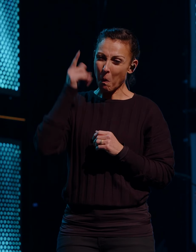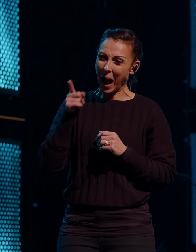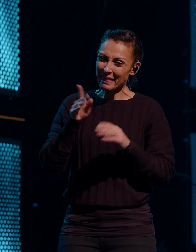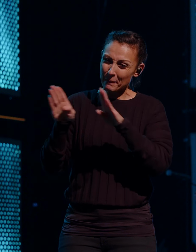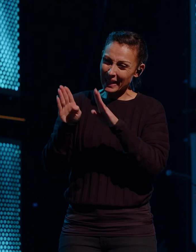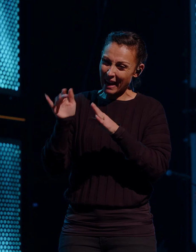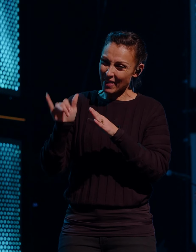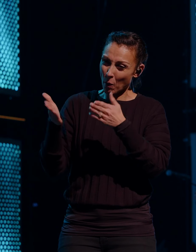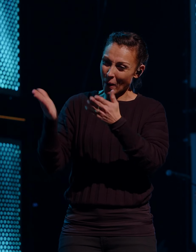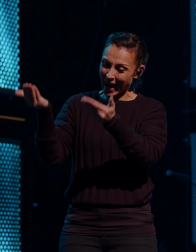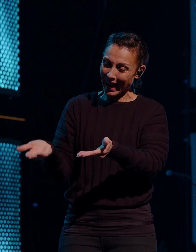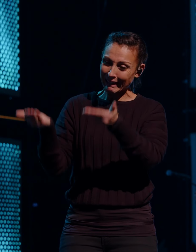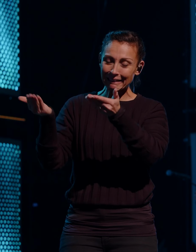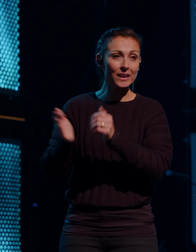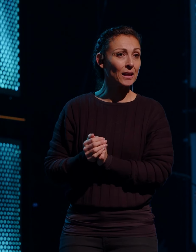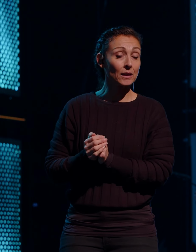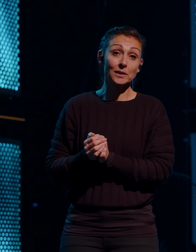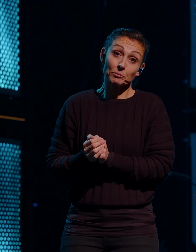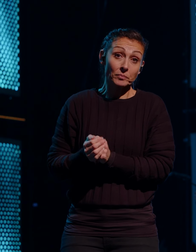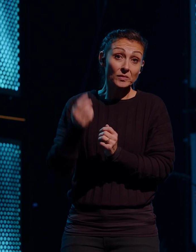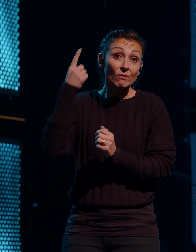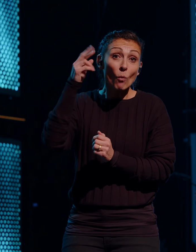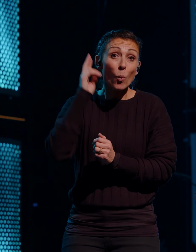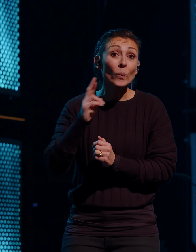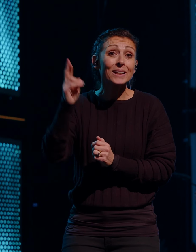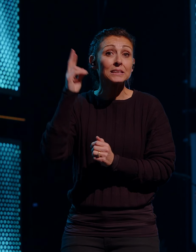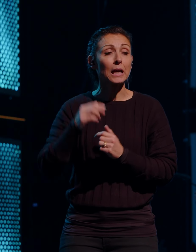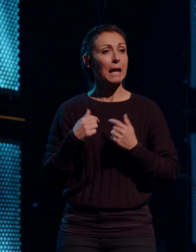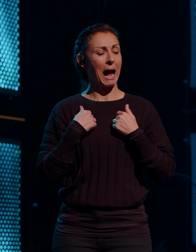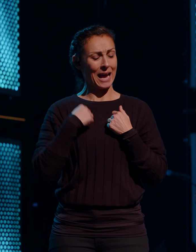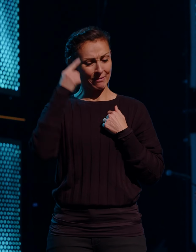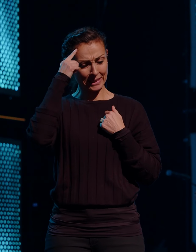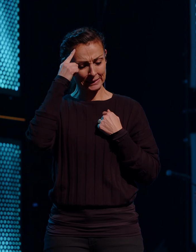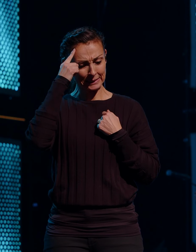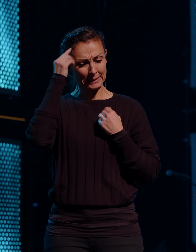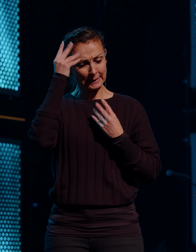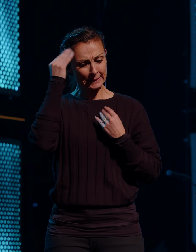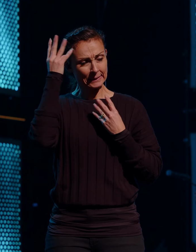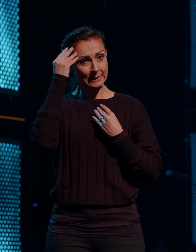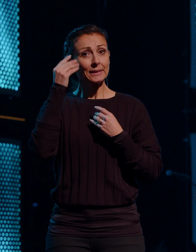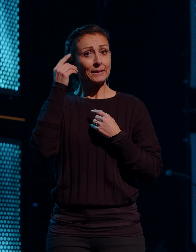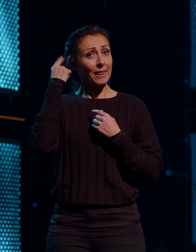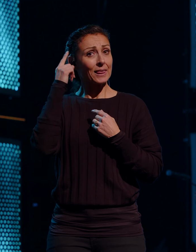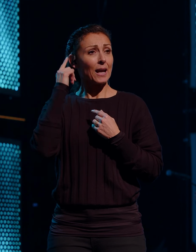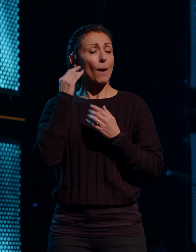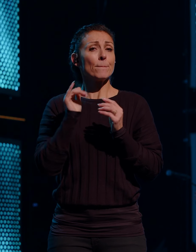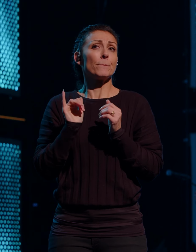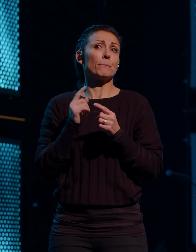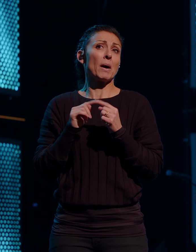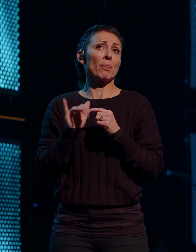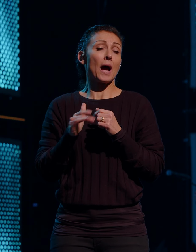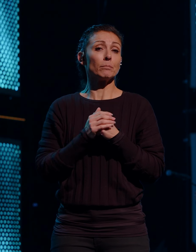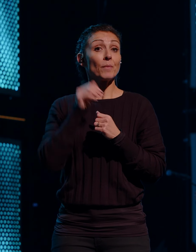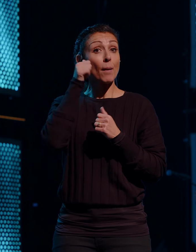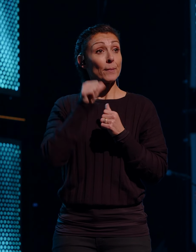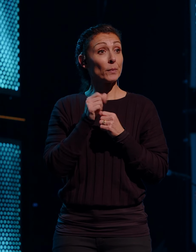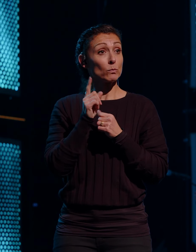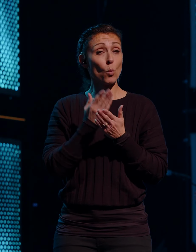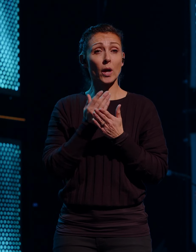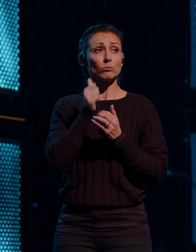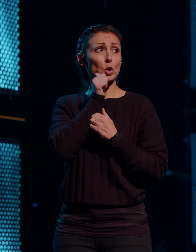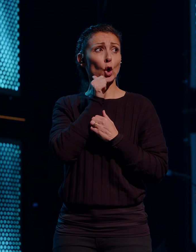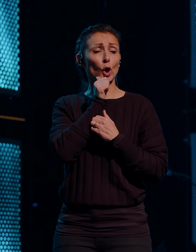People are the way they are for a reason. I remember this girl that was in our youth group, and she gave me